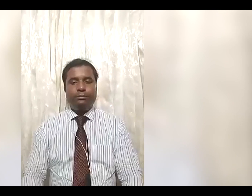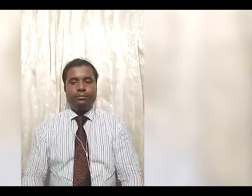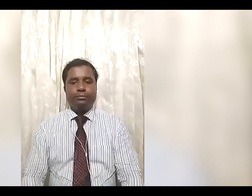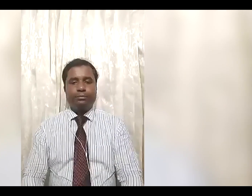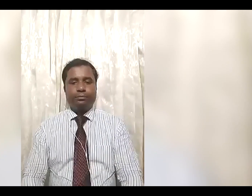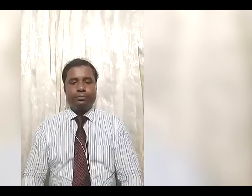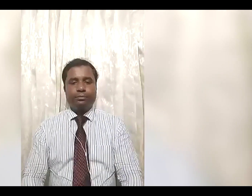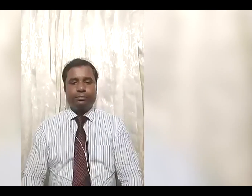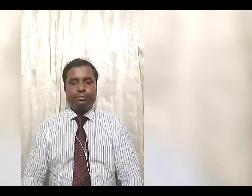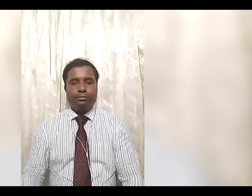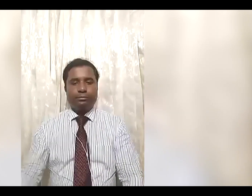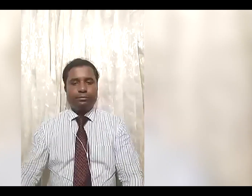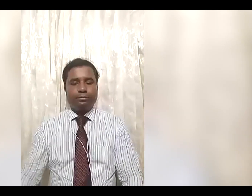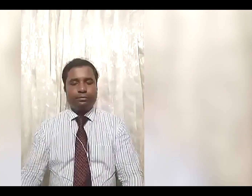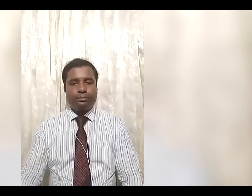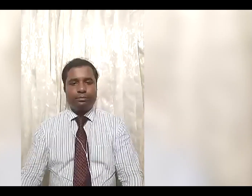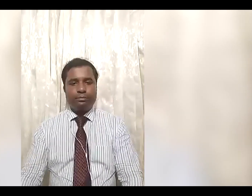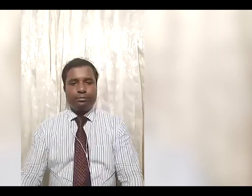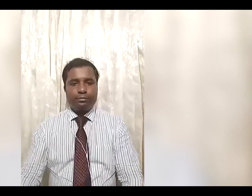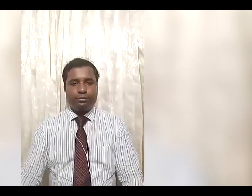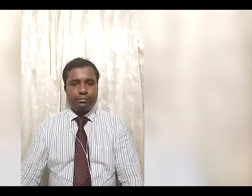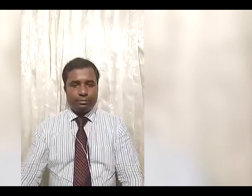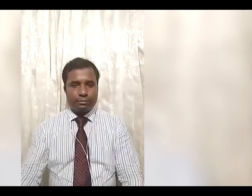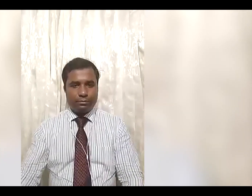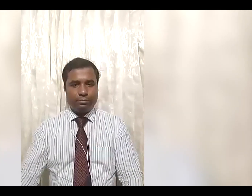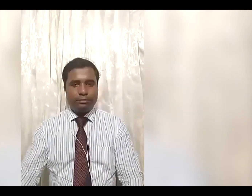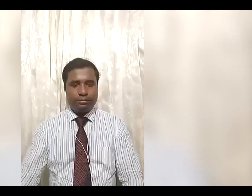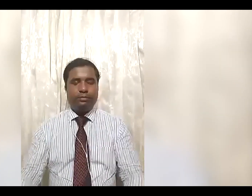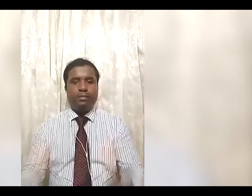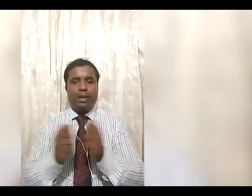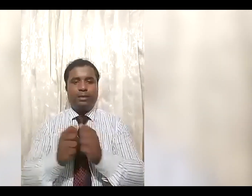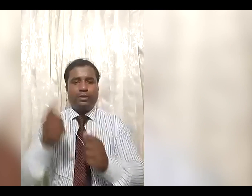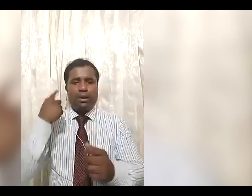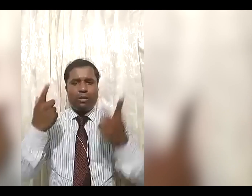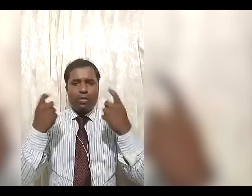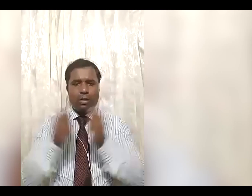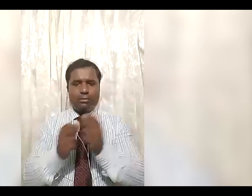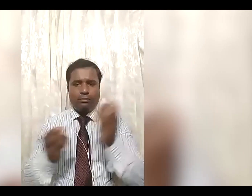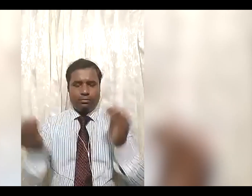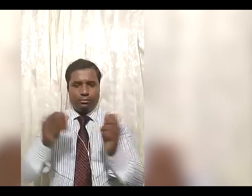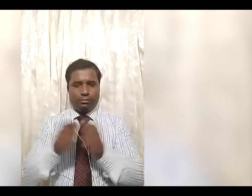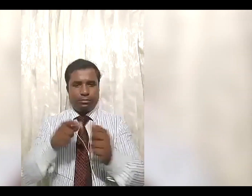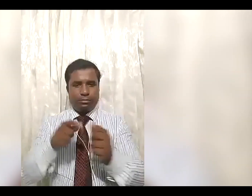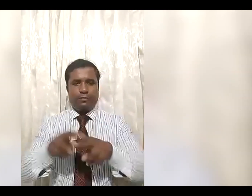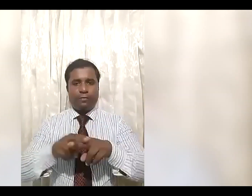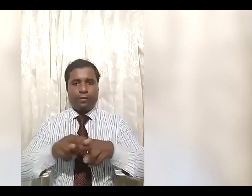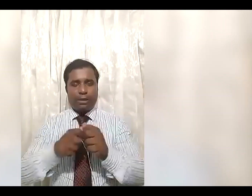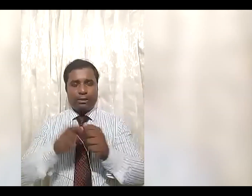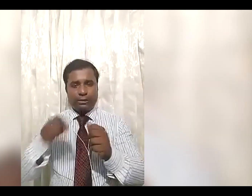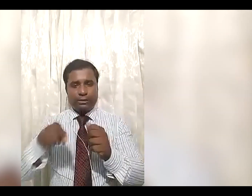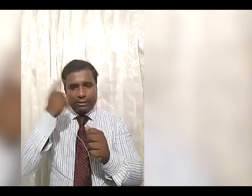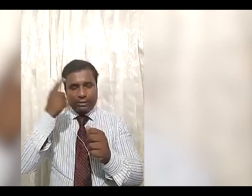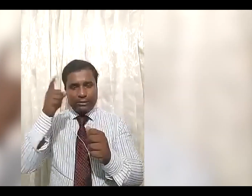needs to be more voter education information. You know, so more information and easy to read, for example, that I was just referencing. So this, to